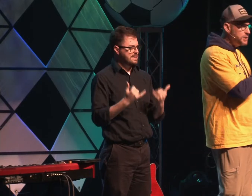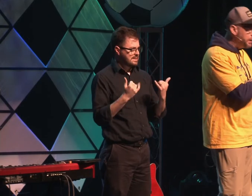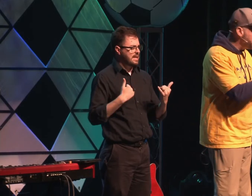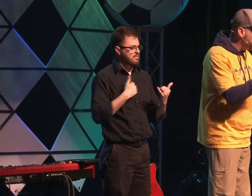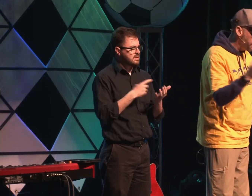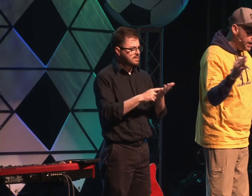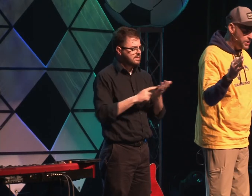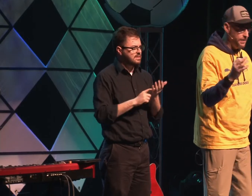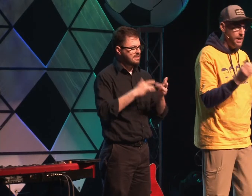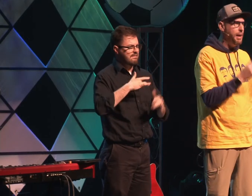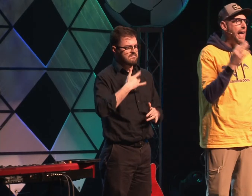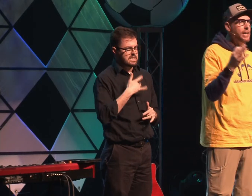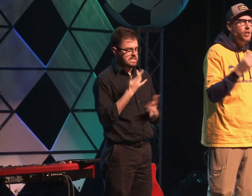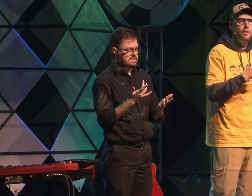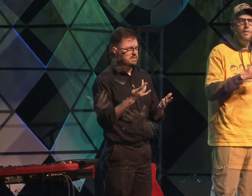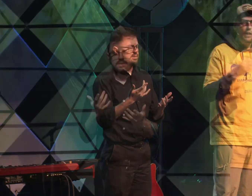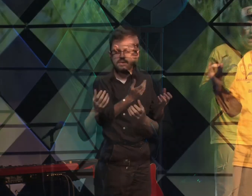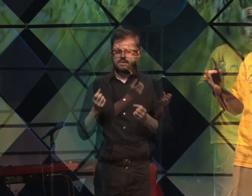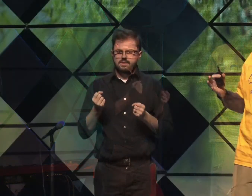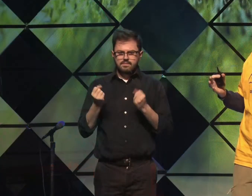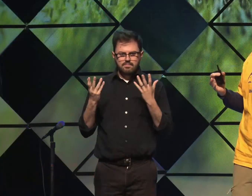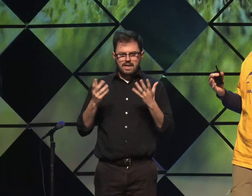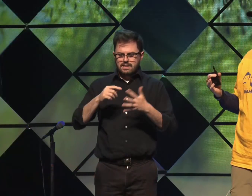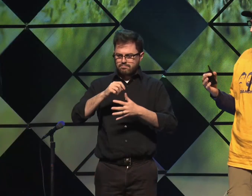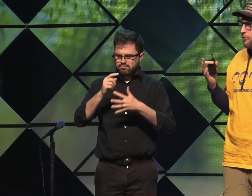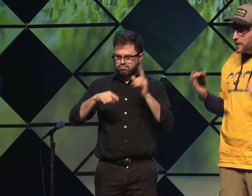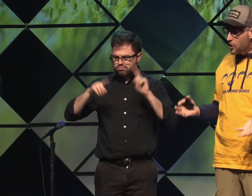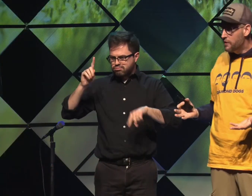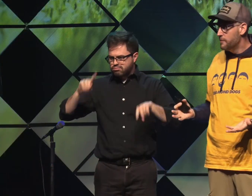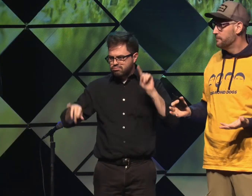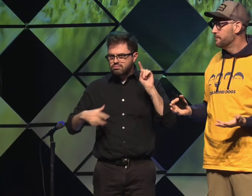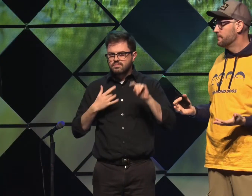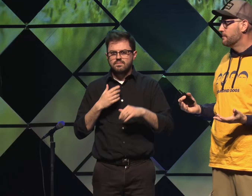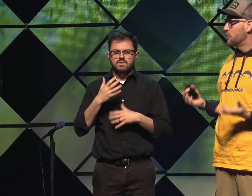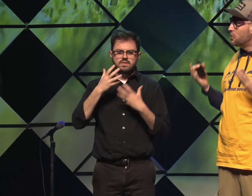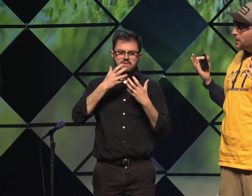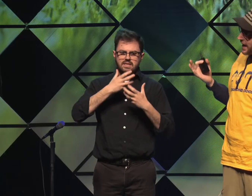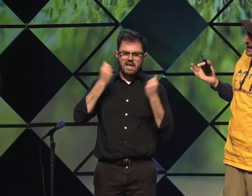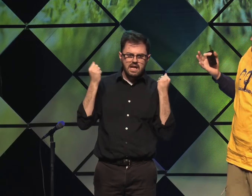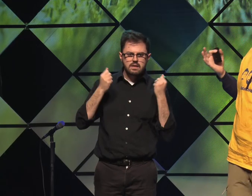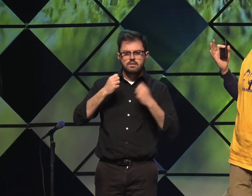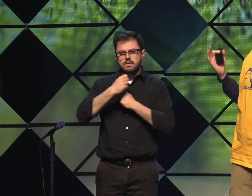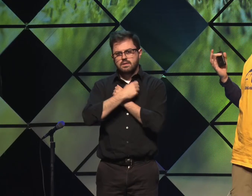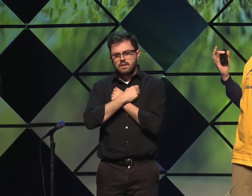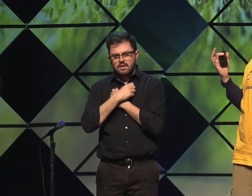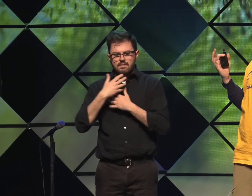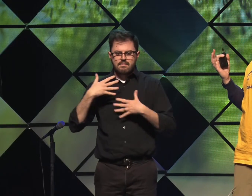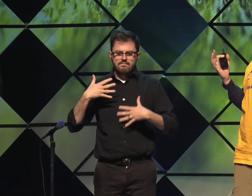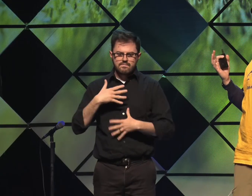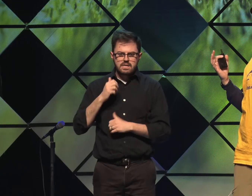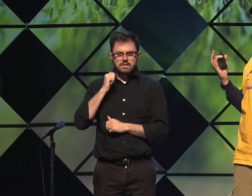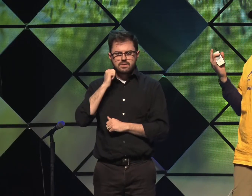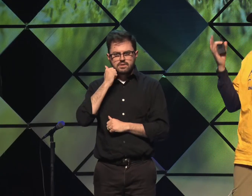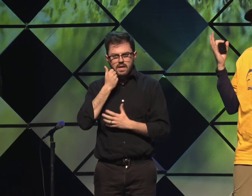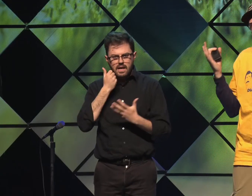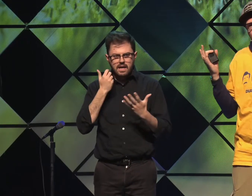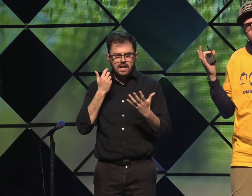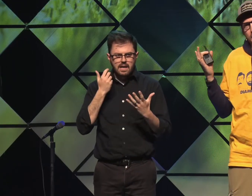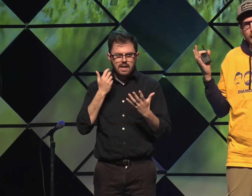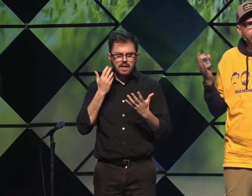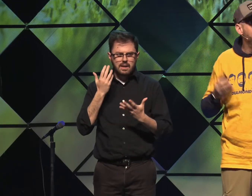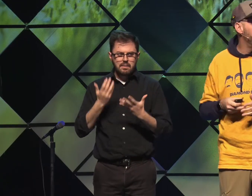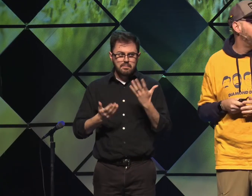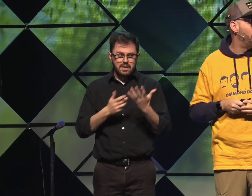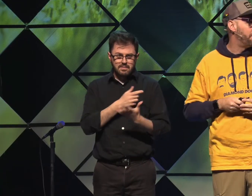and we experience a range of them. Anger, love, fear, shame. I don't know if anybody's ever